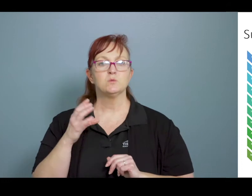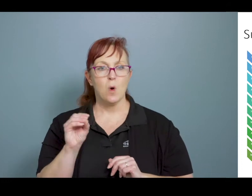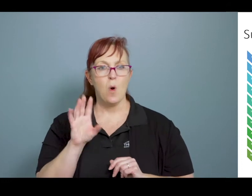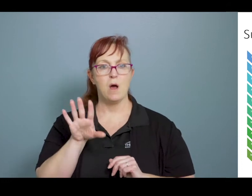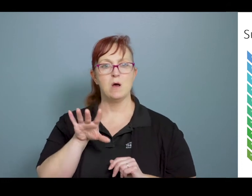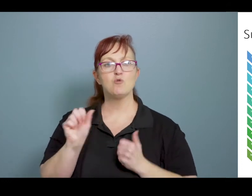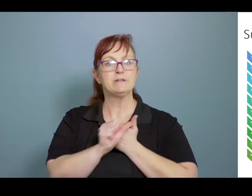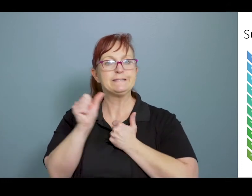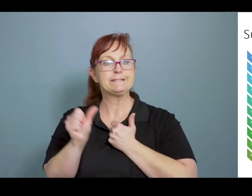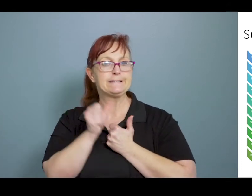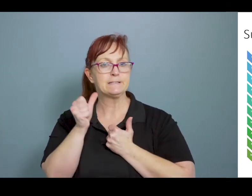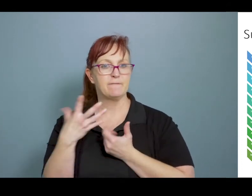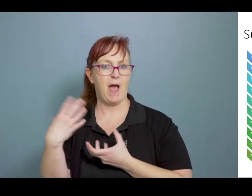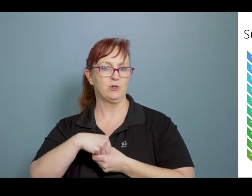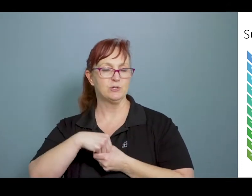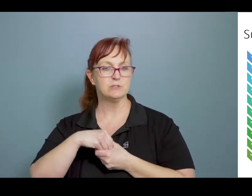particular risk factors.